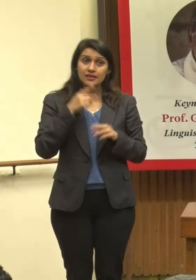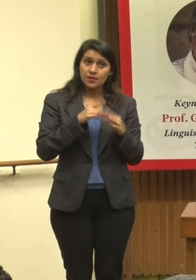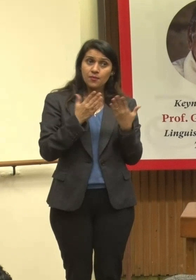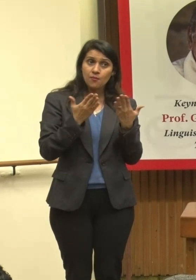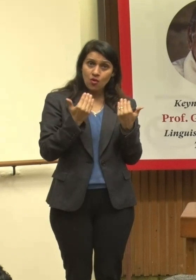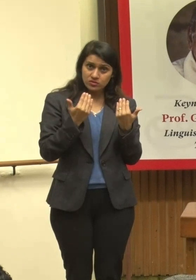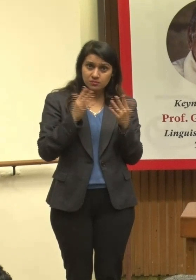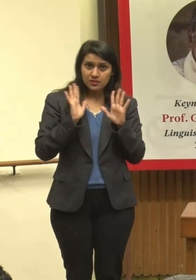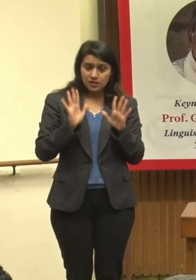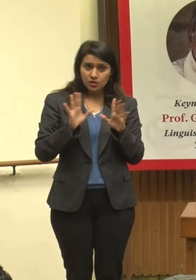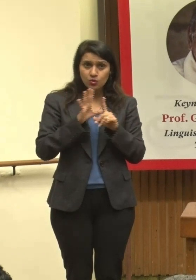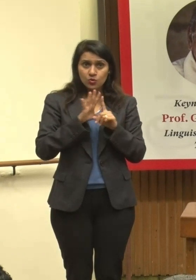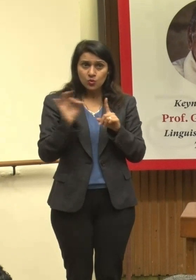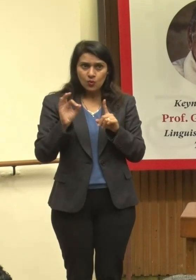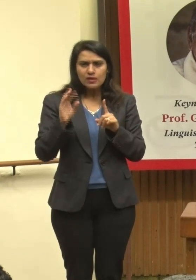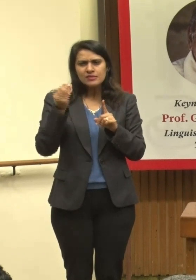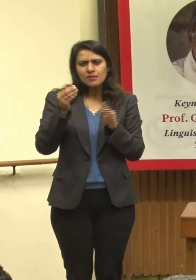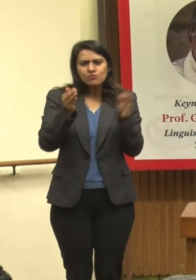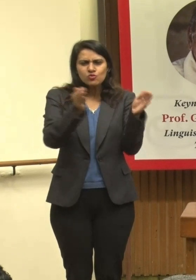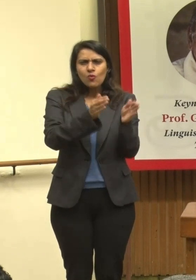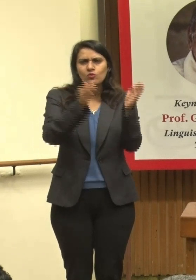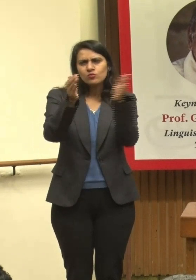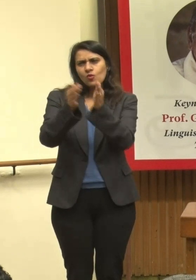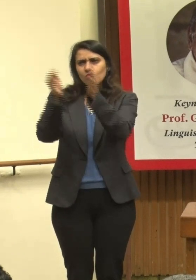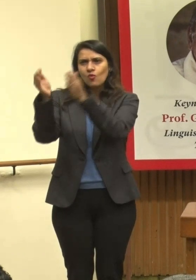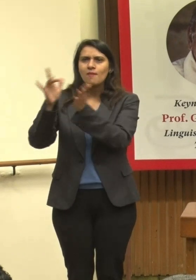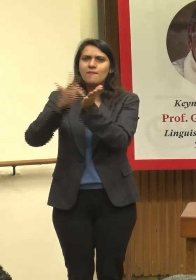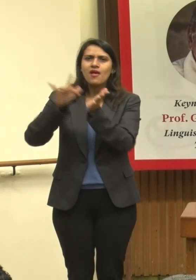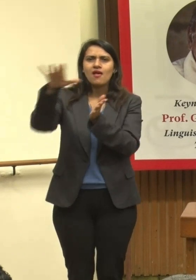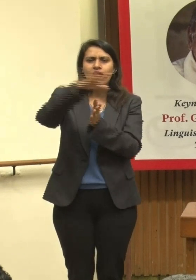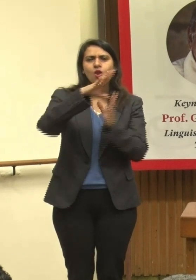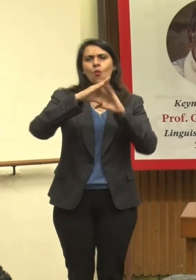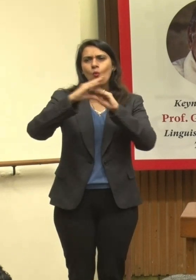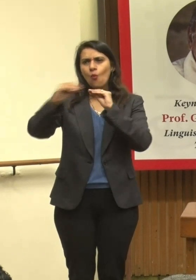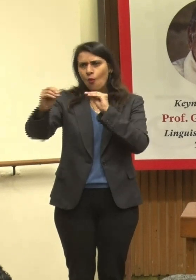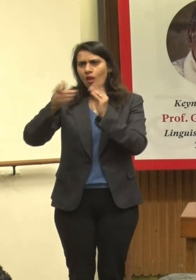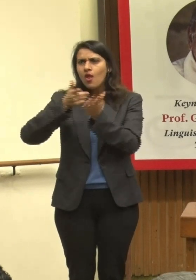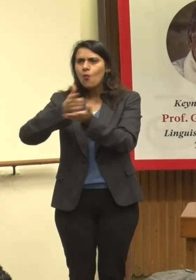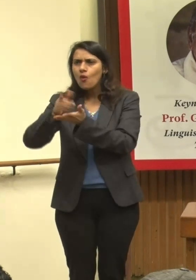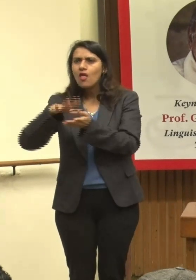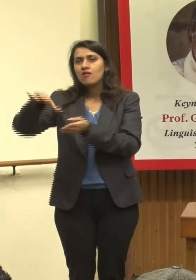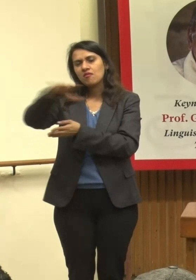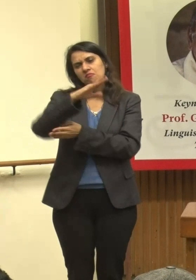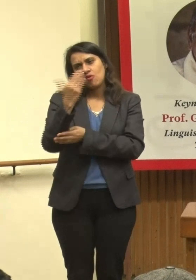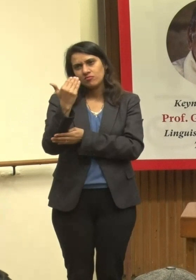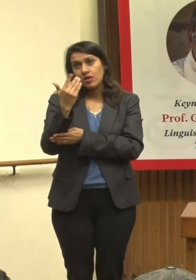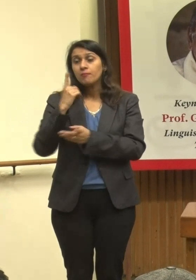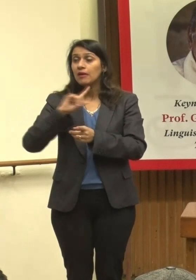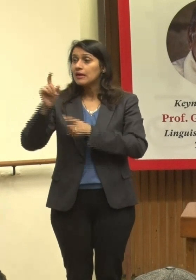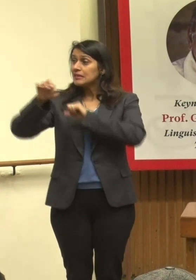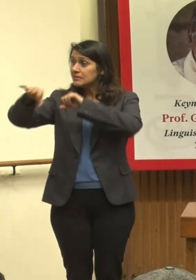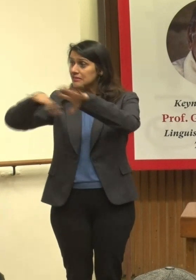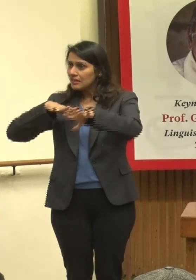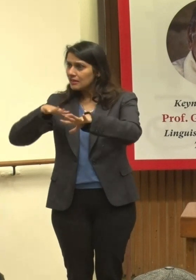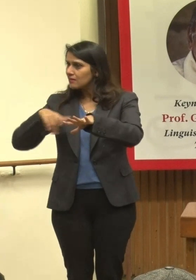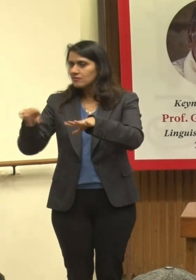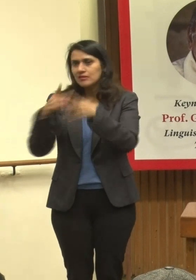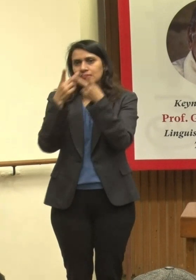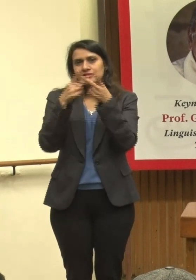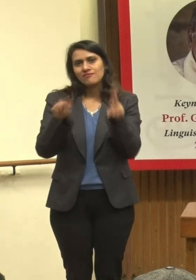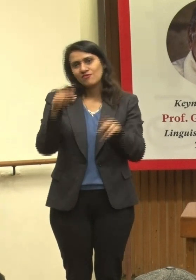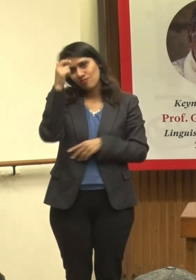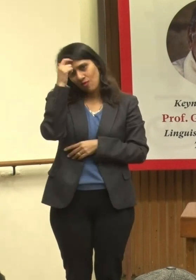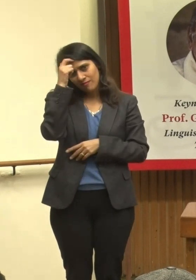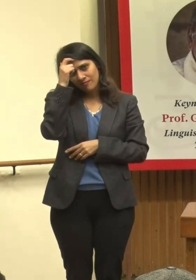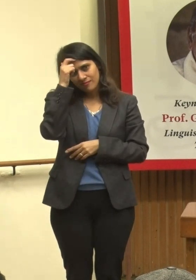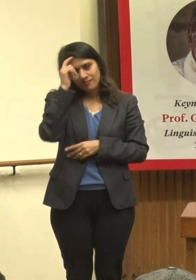do so in small towns and villages. As far as the cities are concerned, we have a different issue.